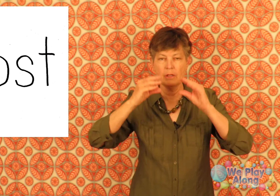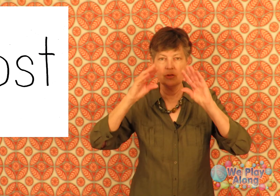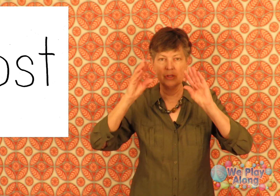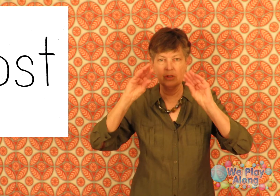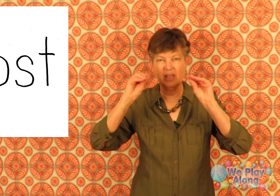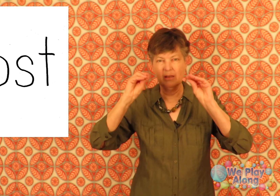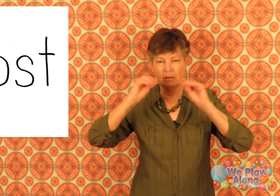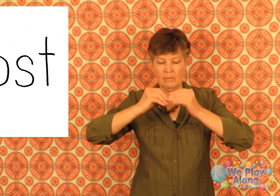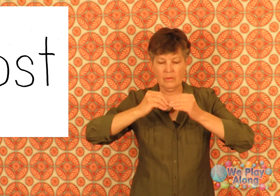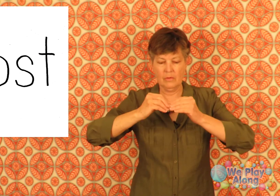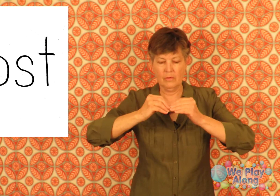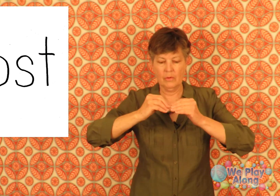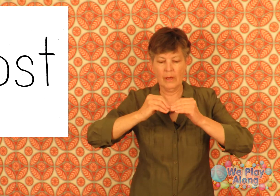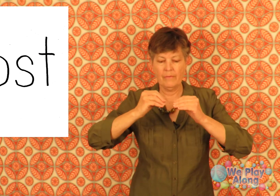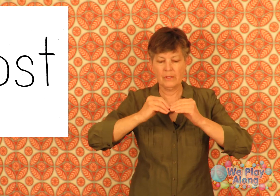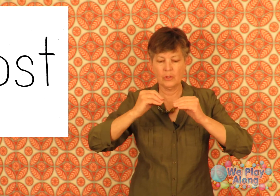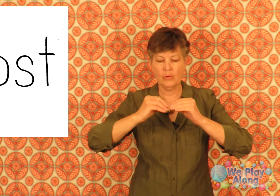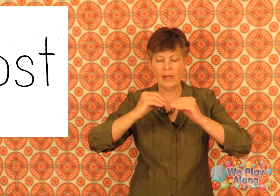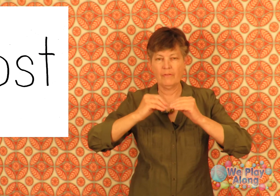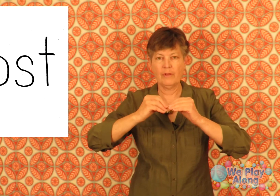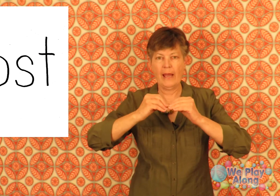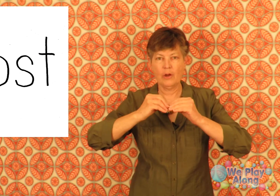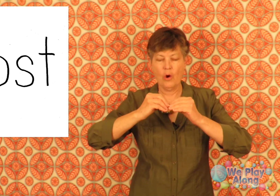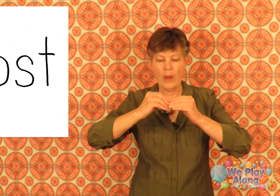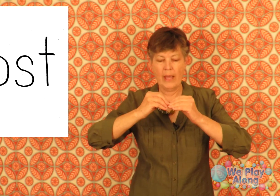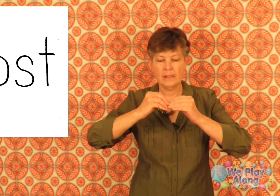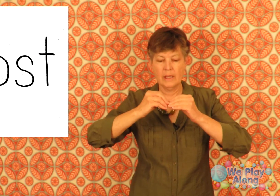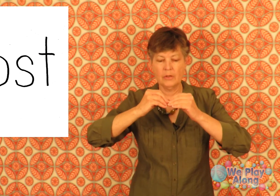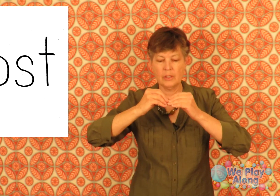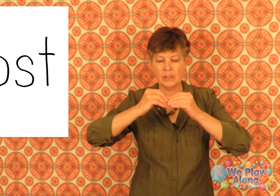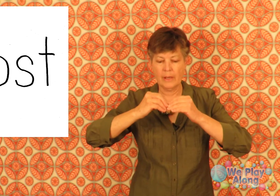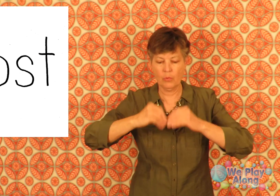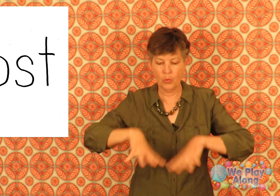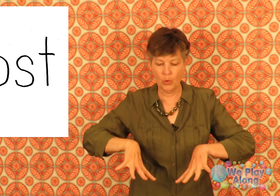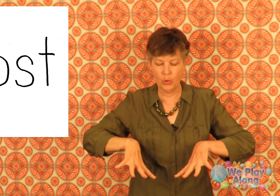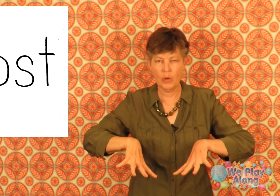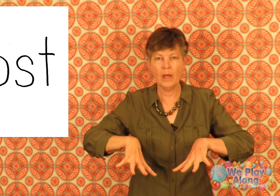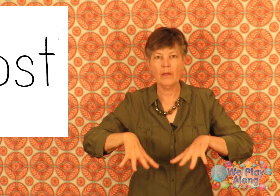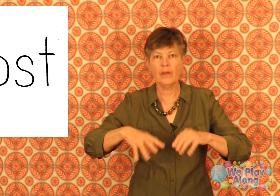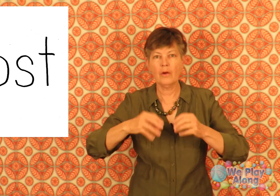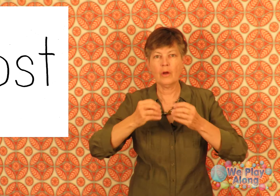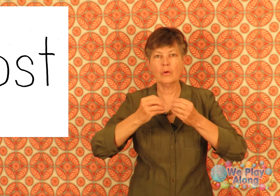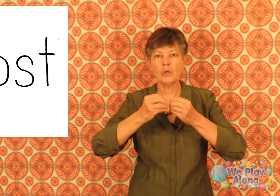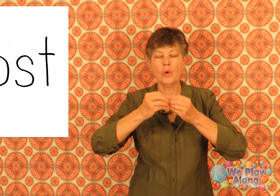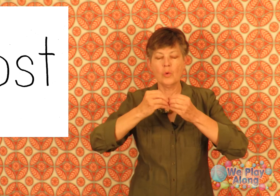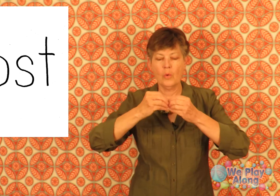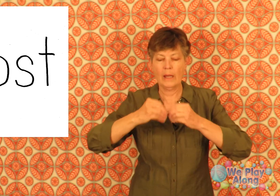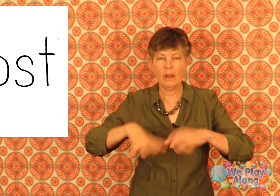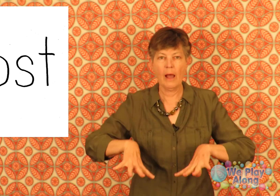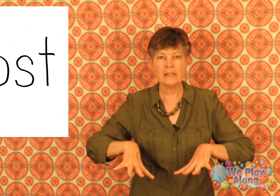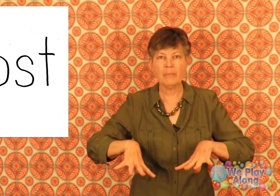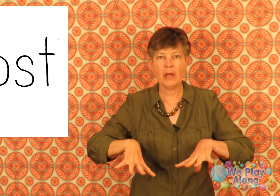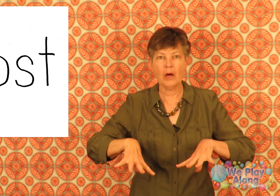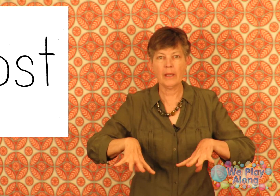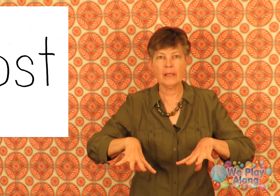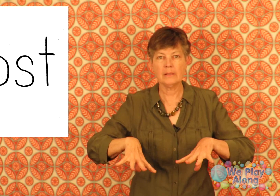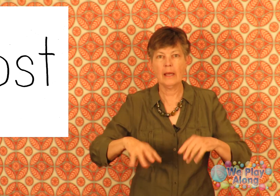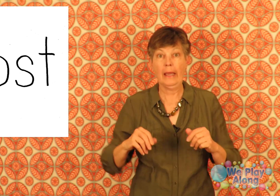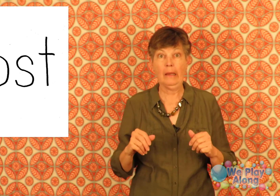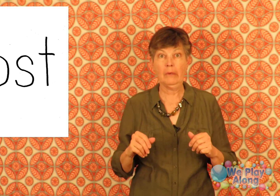there's you have these two like flattened O hands, and you just like, whew, there it goes. Ooh, I lost my car keys. Hate when